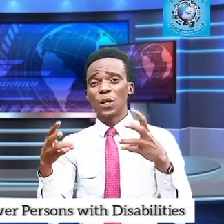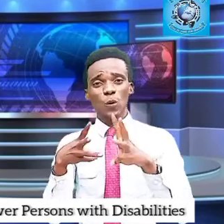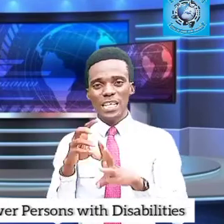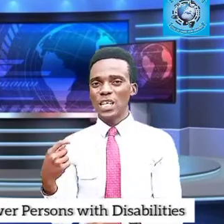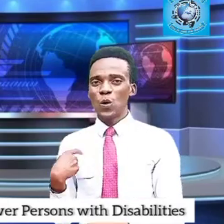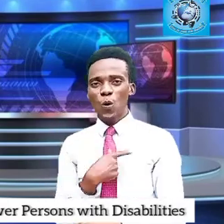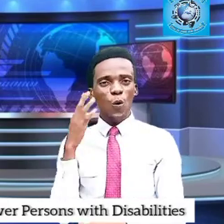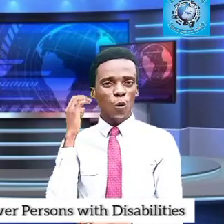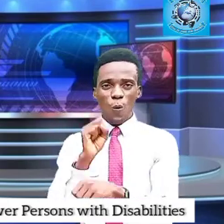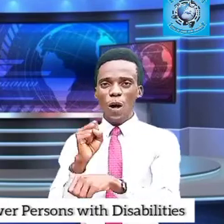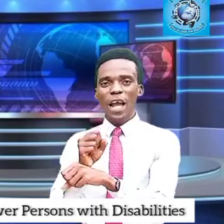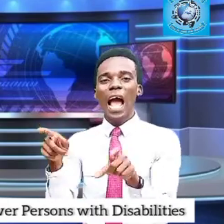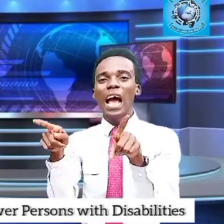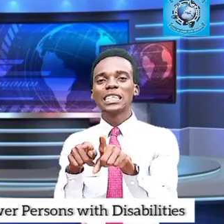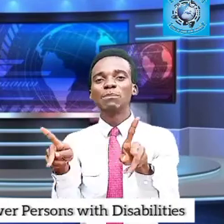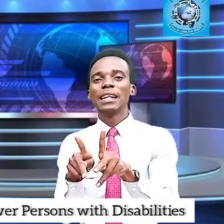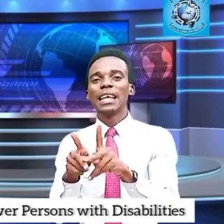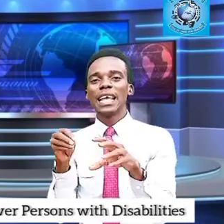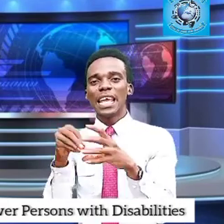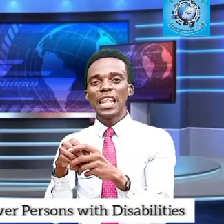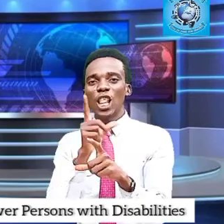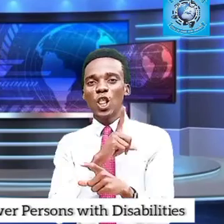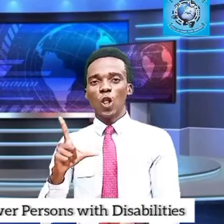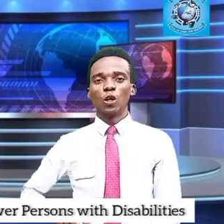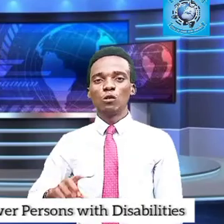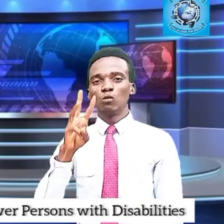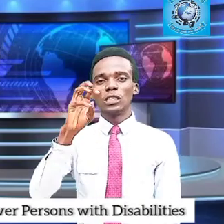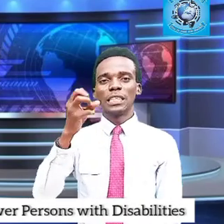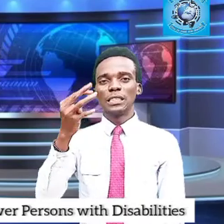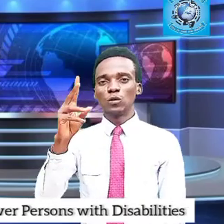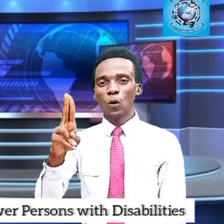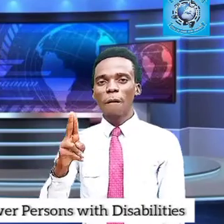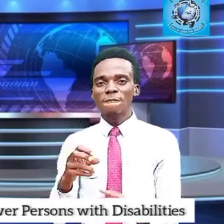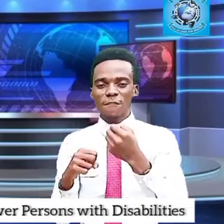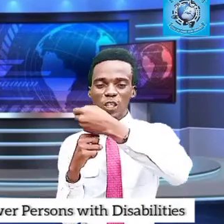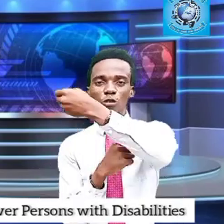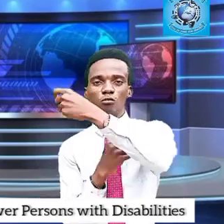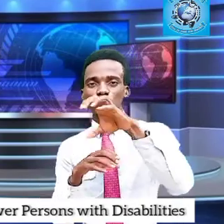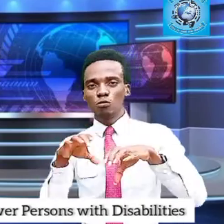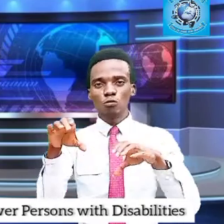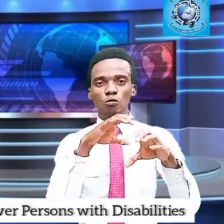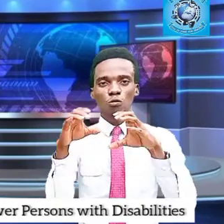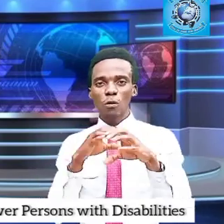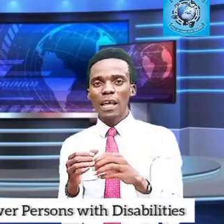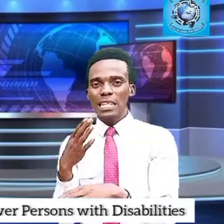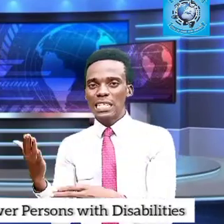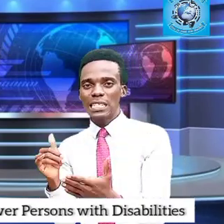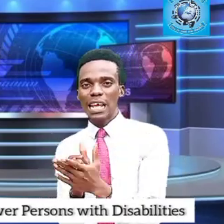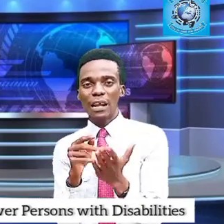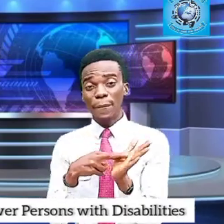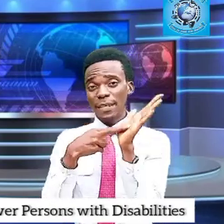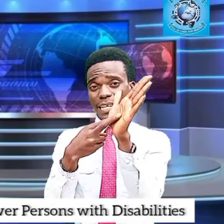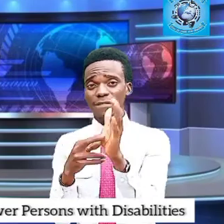as partners with Lord Uchendu Foundation to drive initiatives that represent our advocacy for